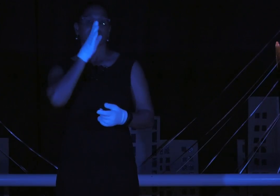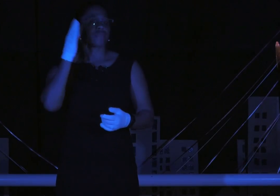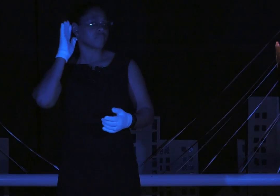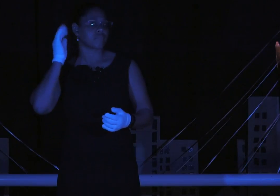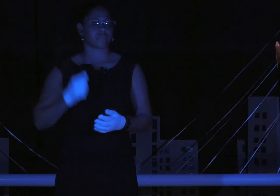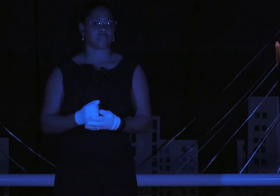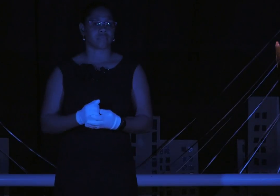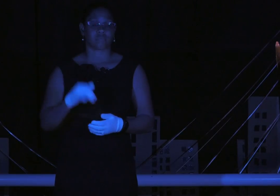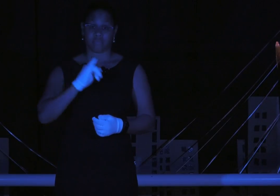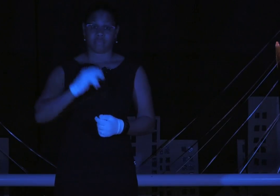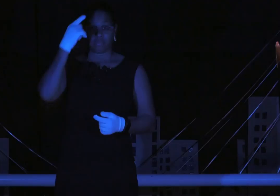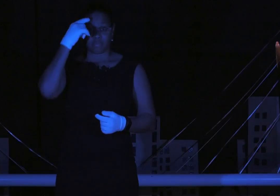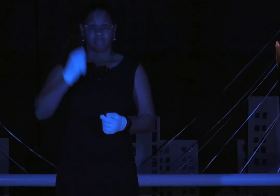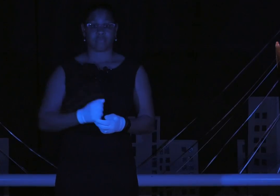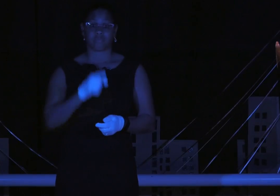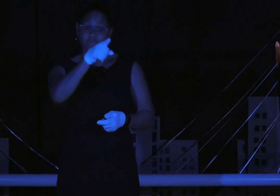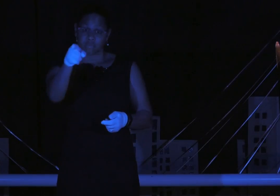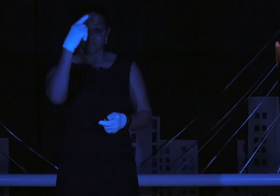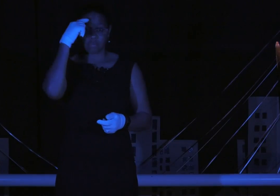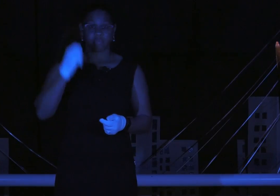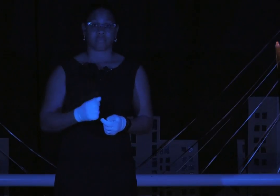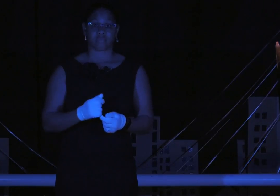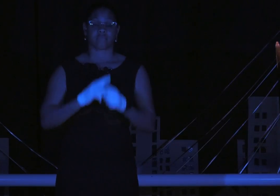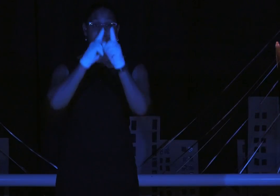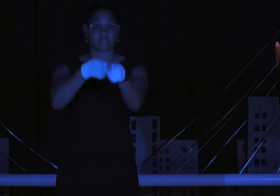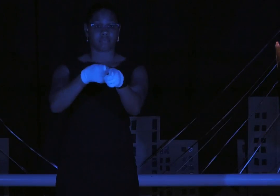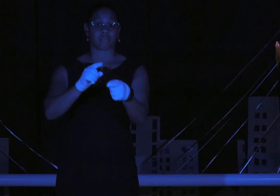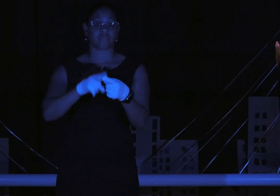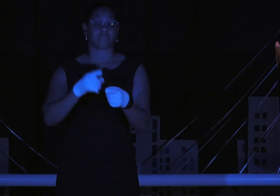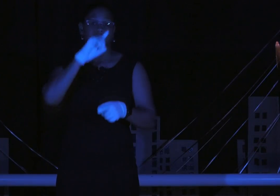know you know the answer to the question you just heard.